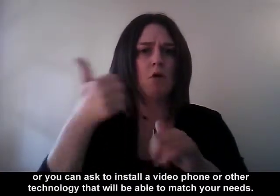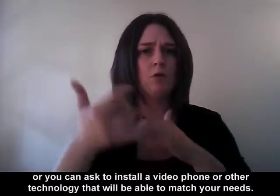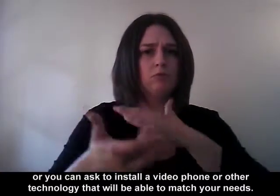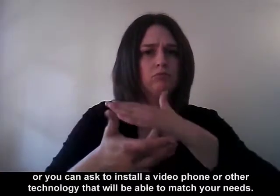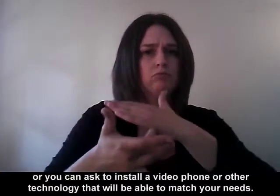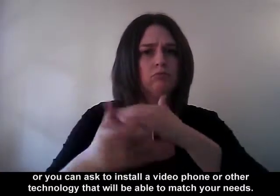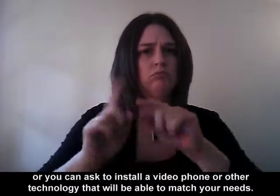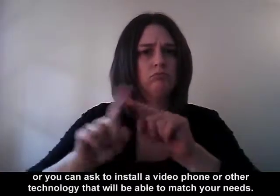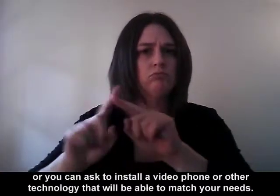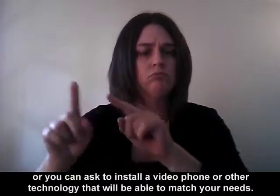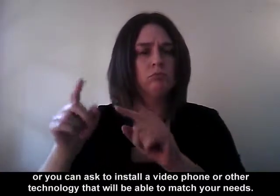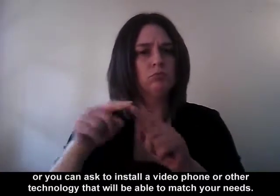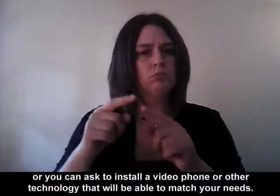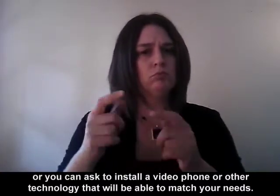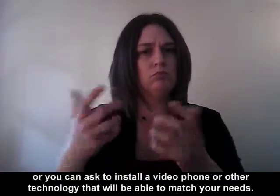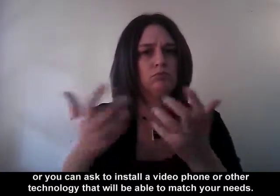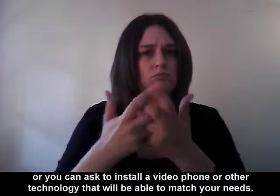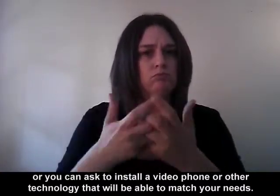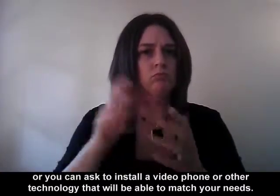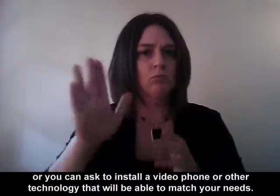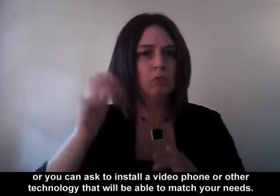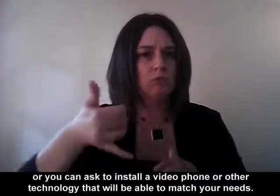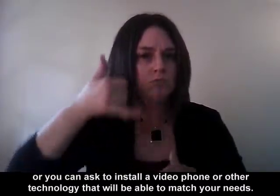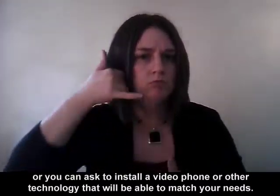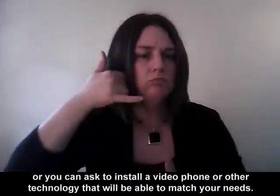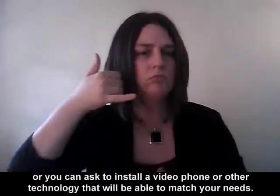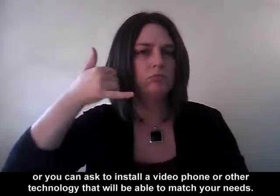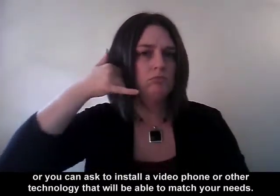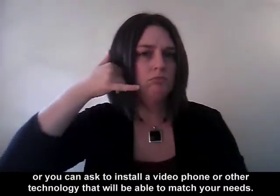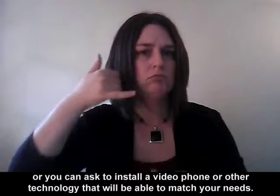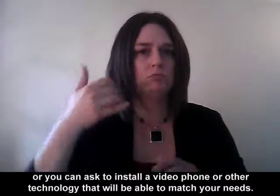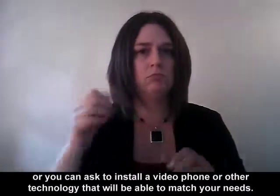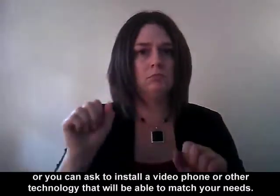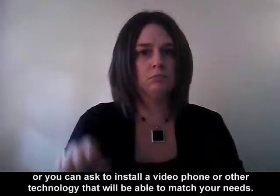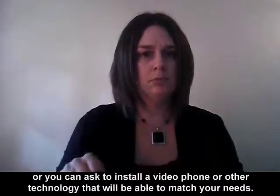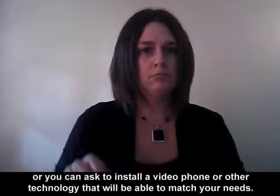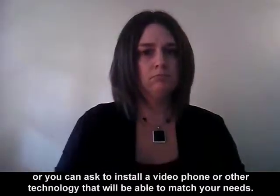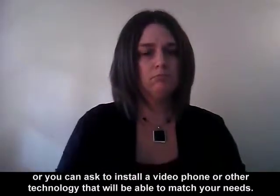phone or other technology that will be able to match your needs.